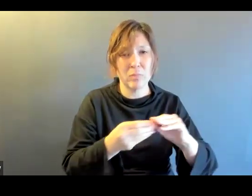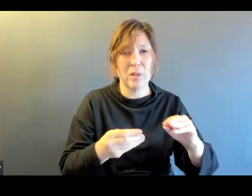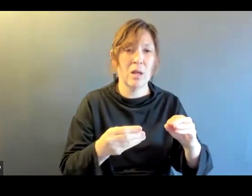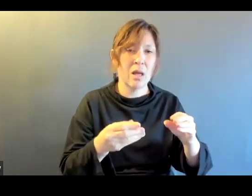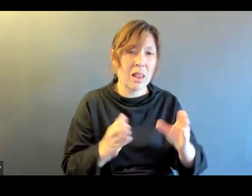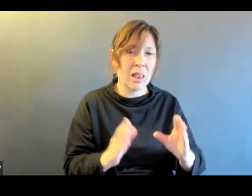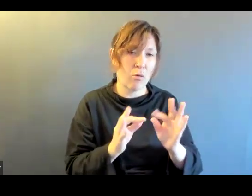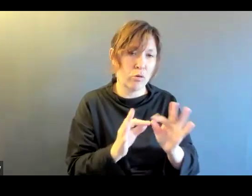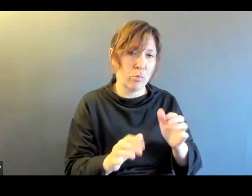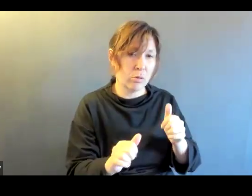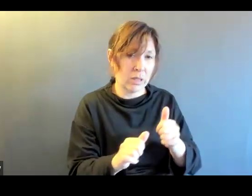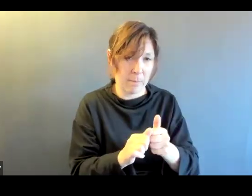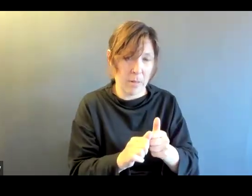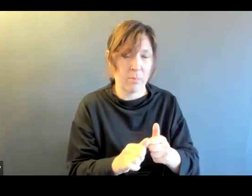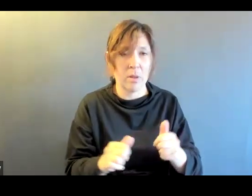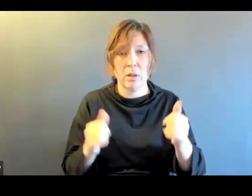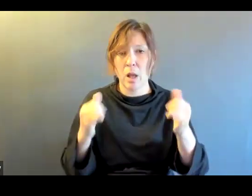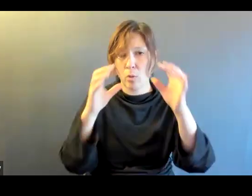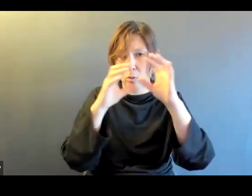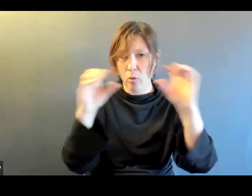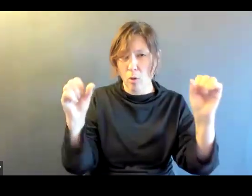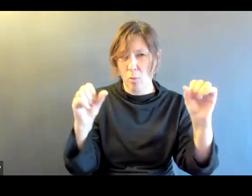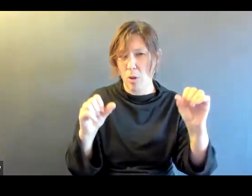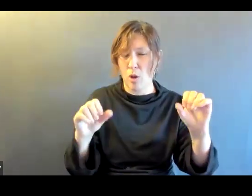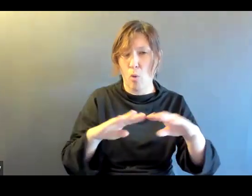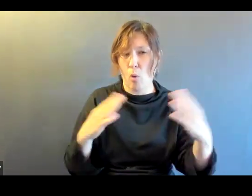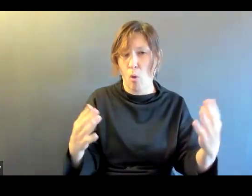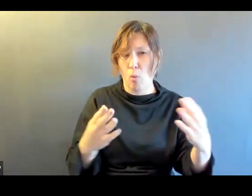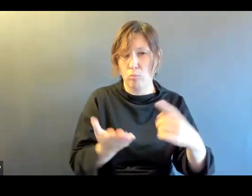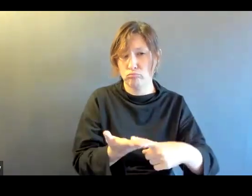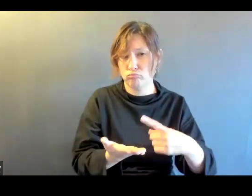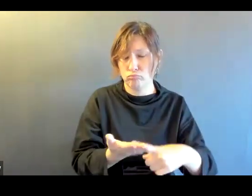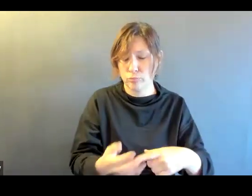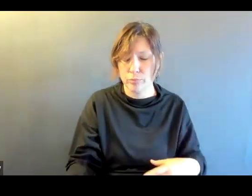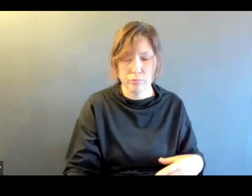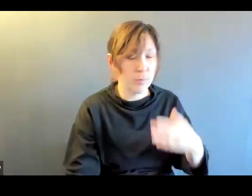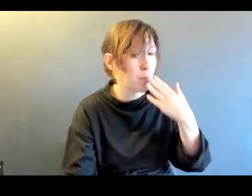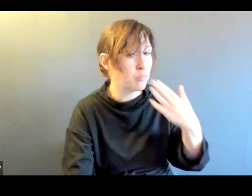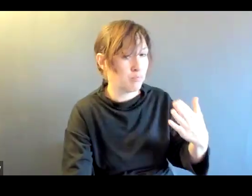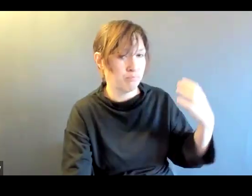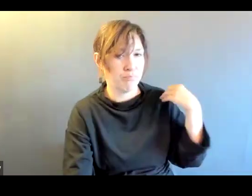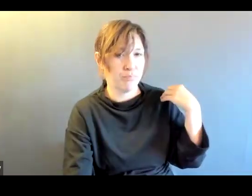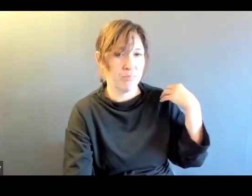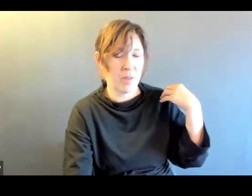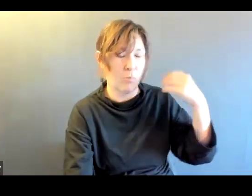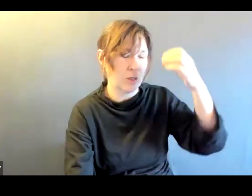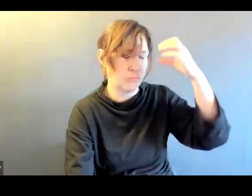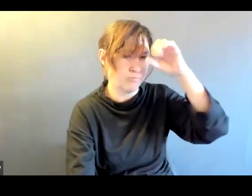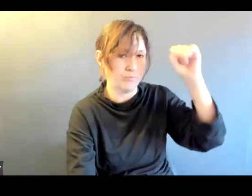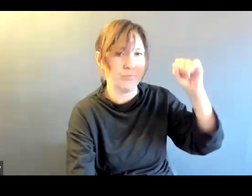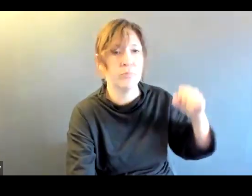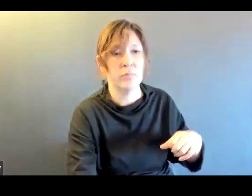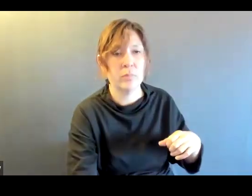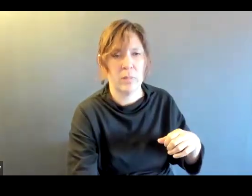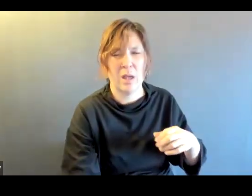interpreters. I'll invite the superintendent to give opening remarks. Wonderful. Thank you, Chair. On Thursday, November 6th, we reached a tentative agreement